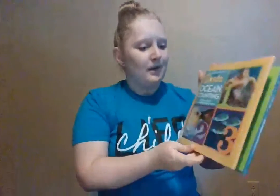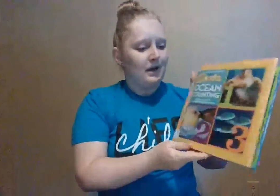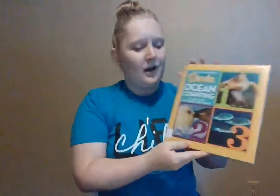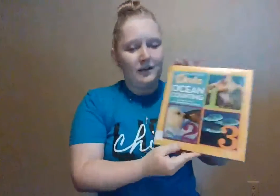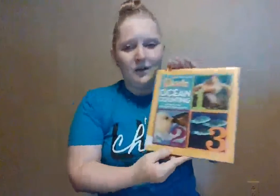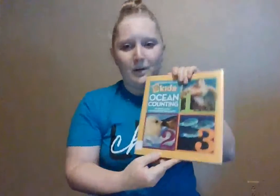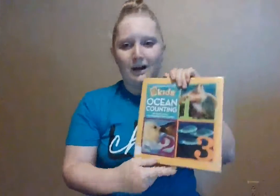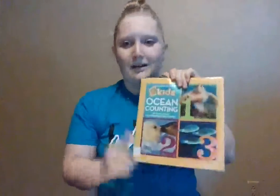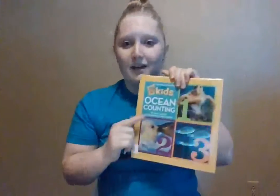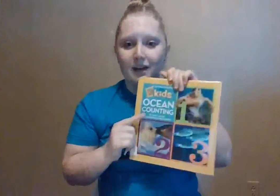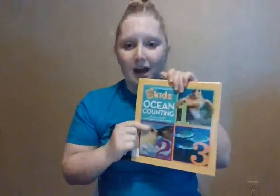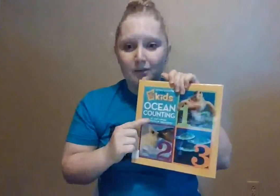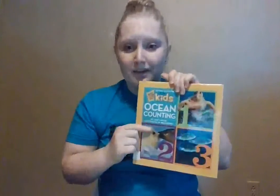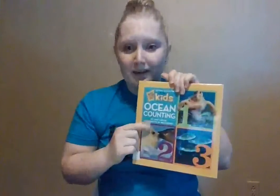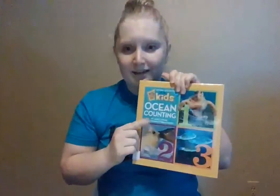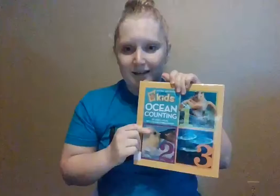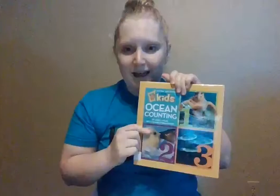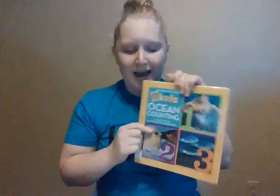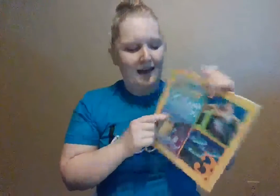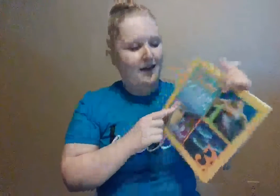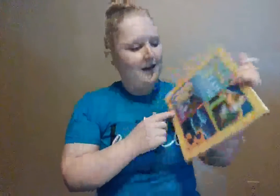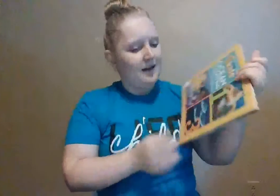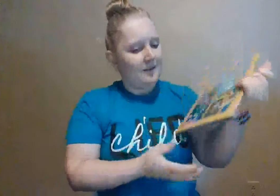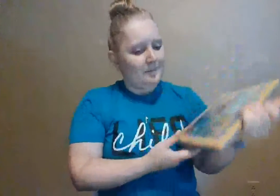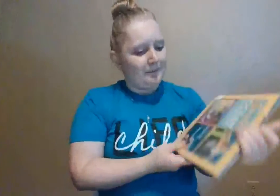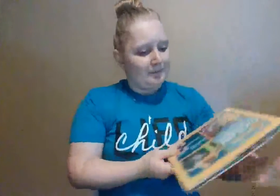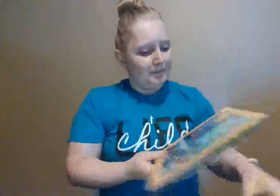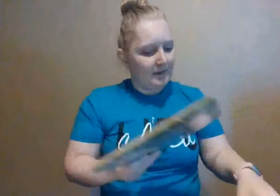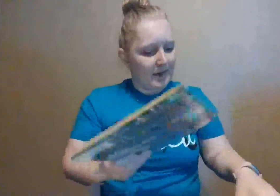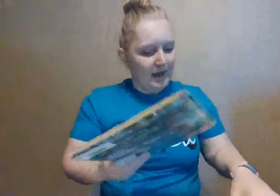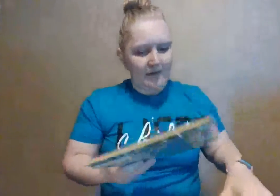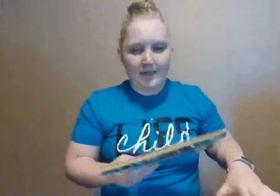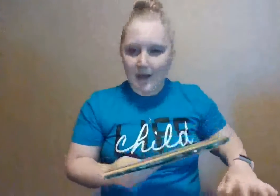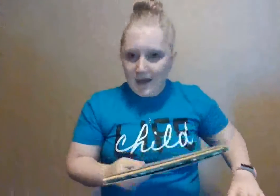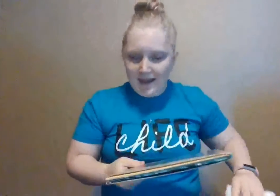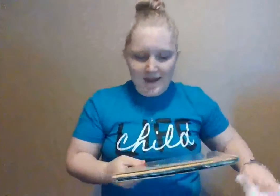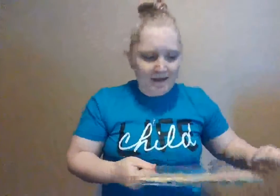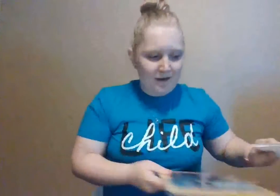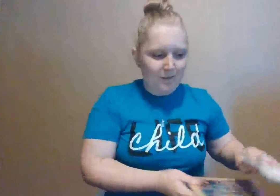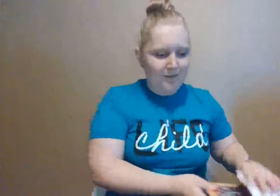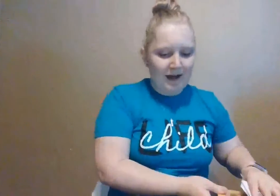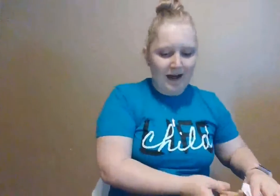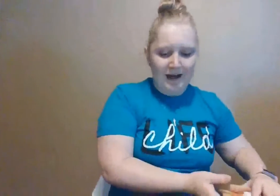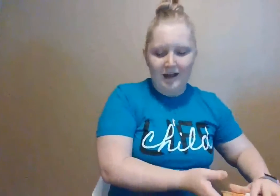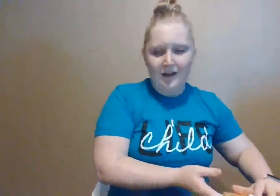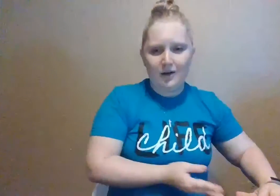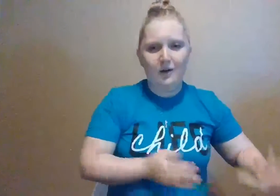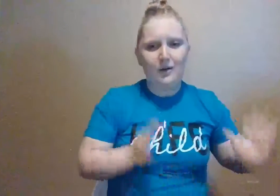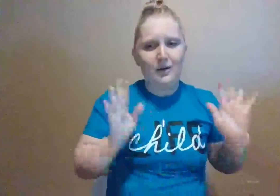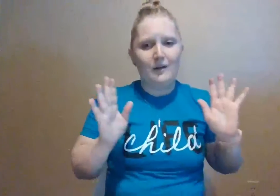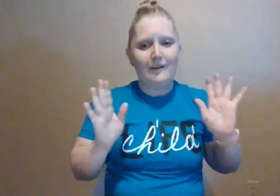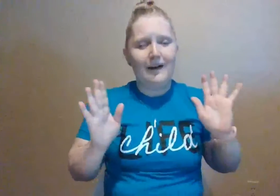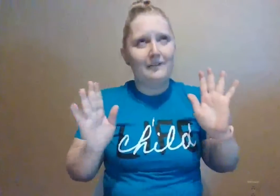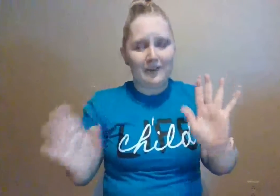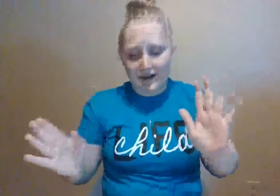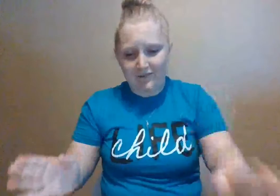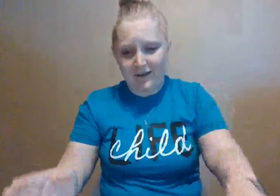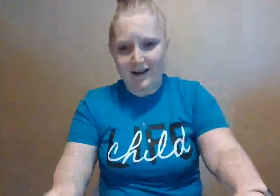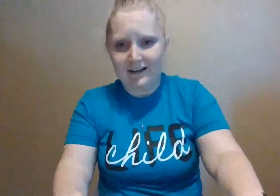to also practice our counting today. And then we've got a very fun